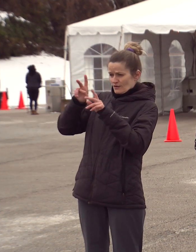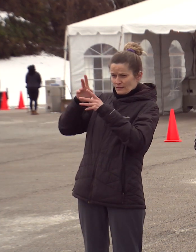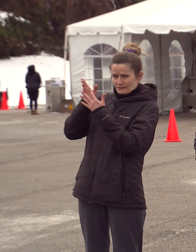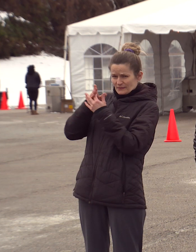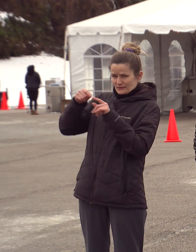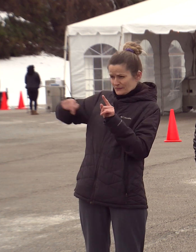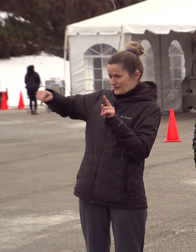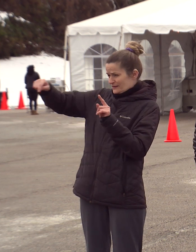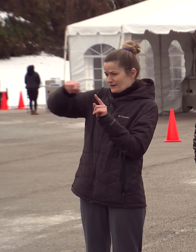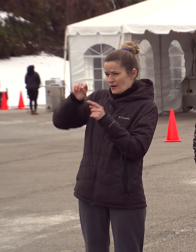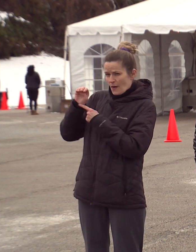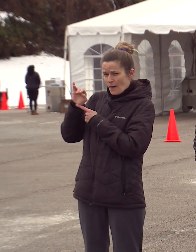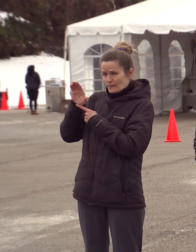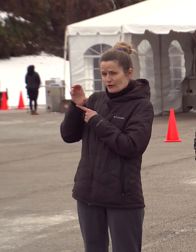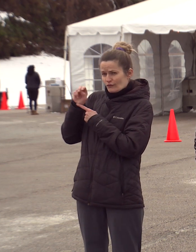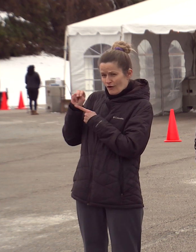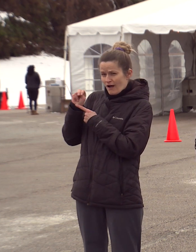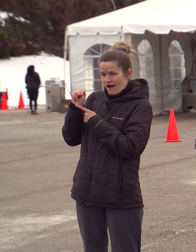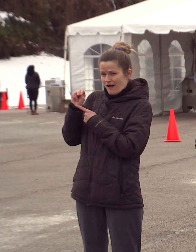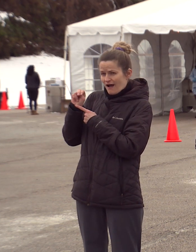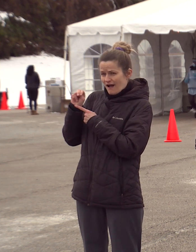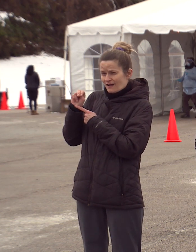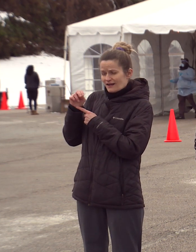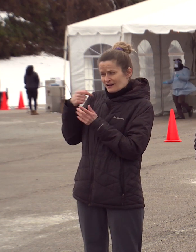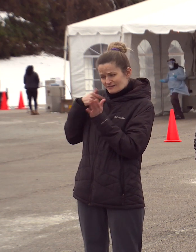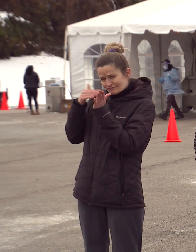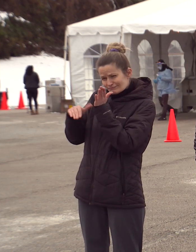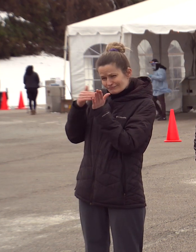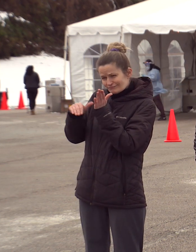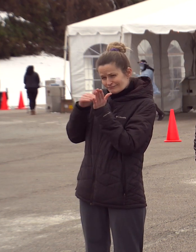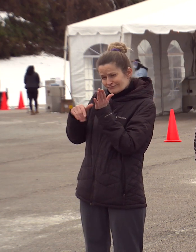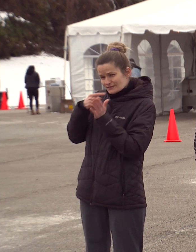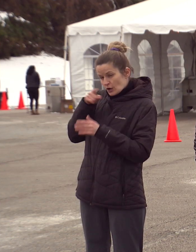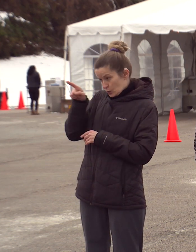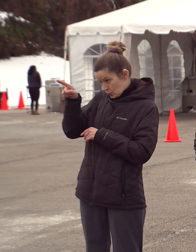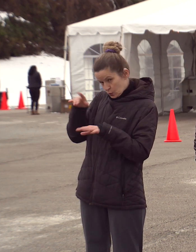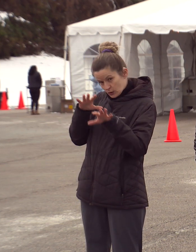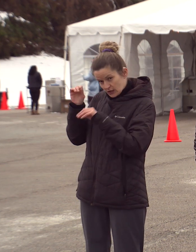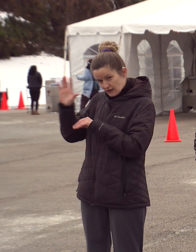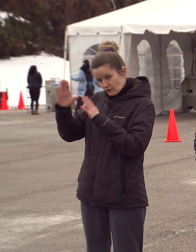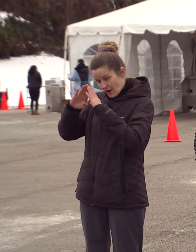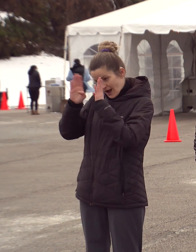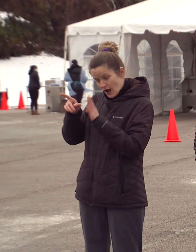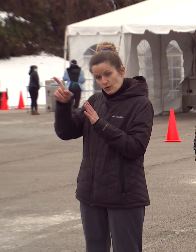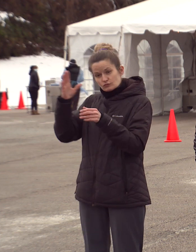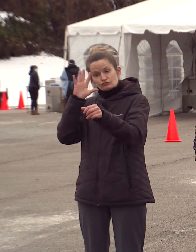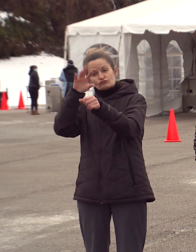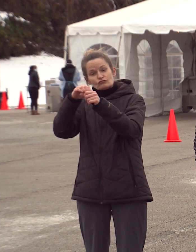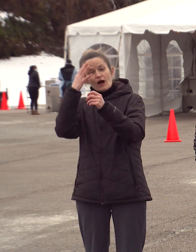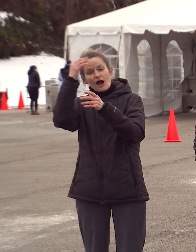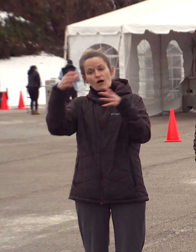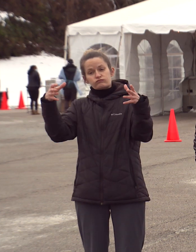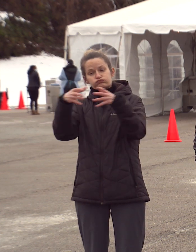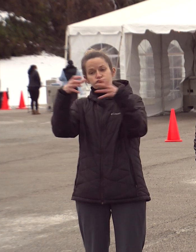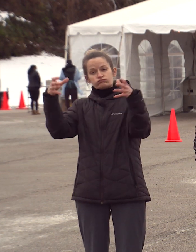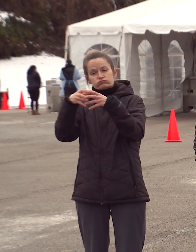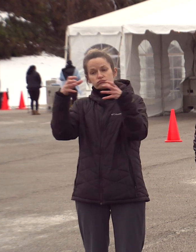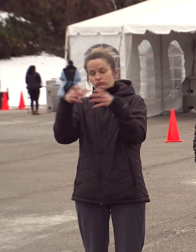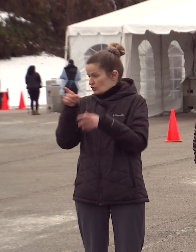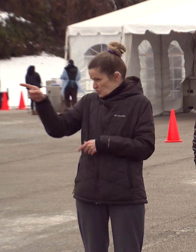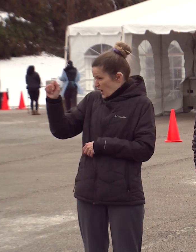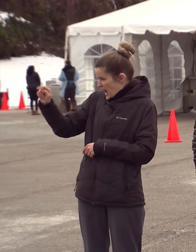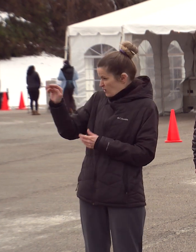said this throughout. Anytime you leave your house, and engage with people who are outside of your household, you're at risk. And so